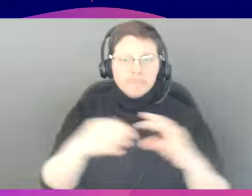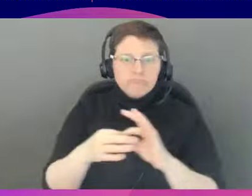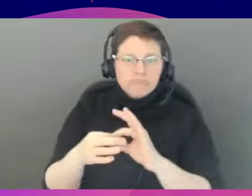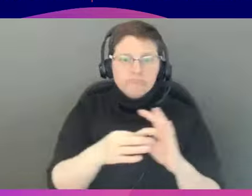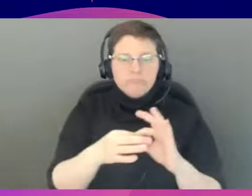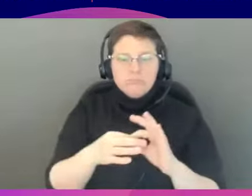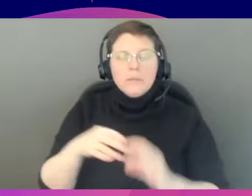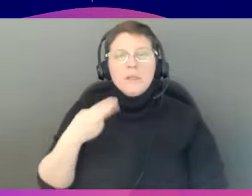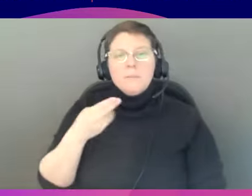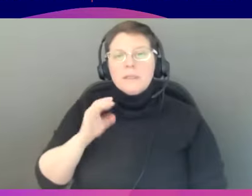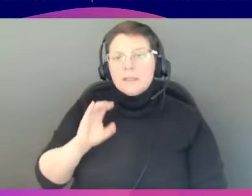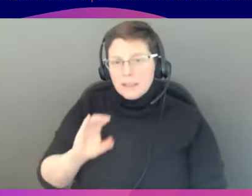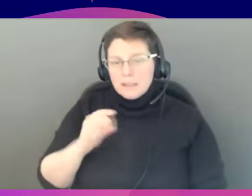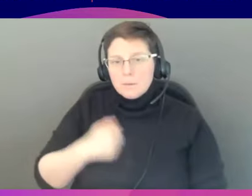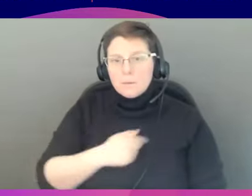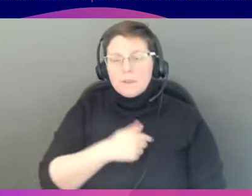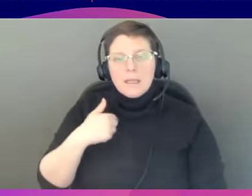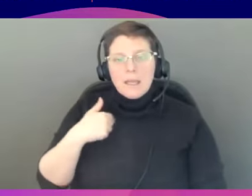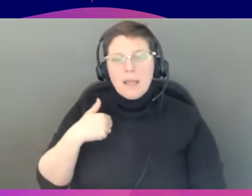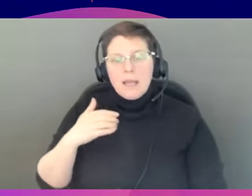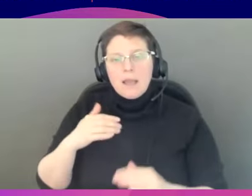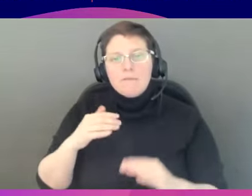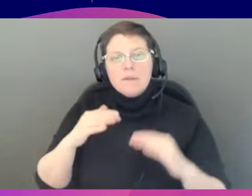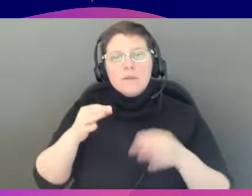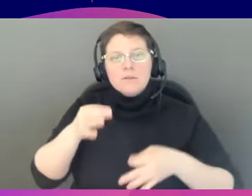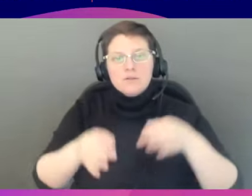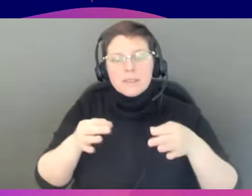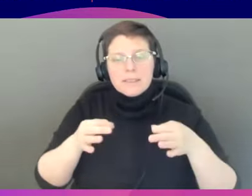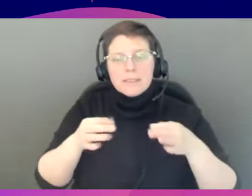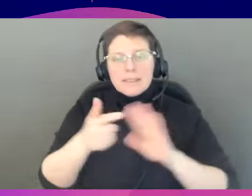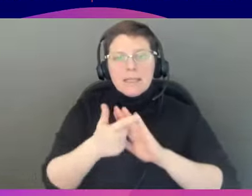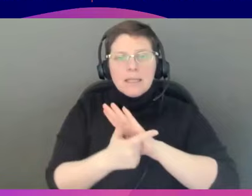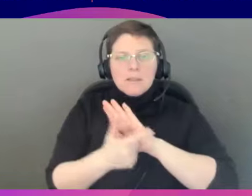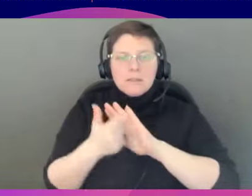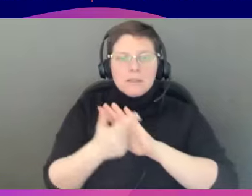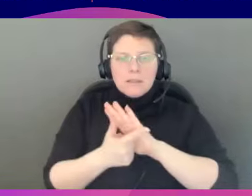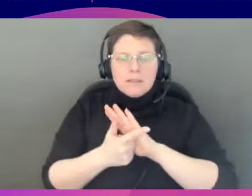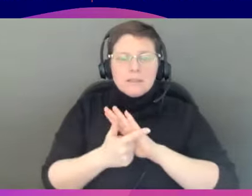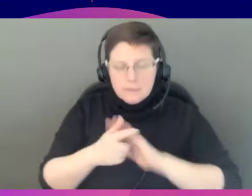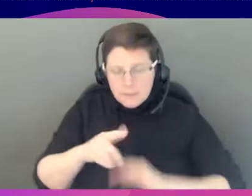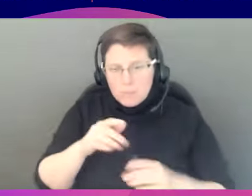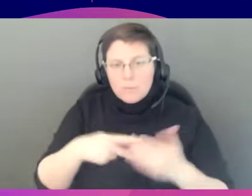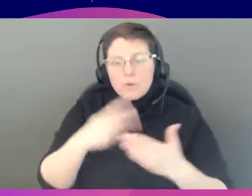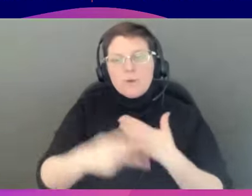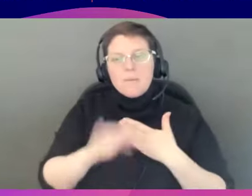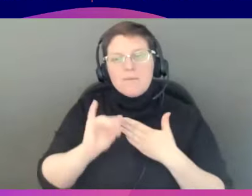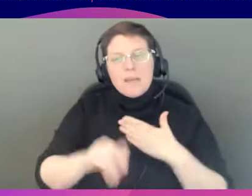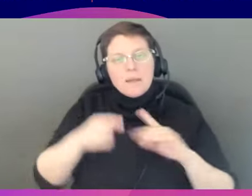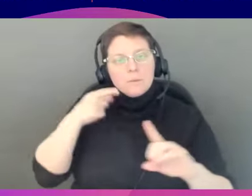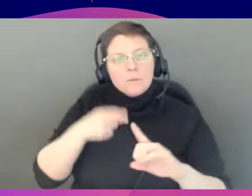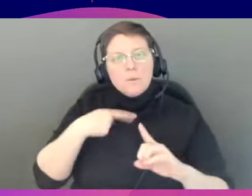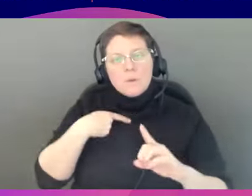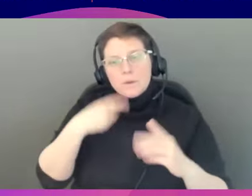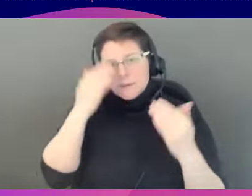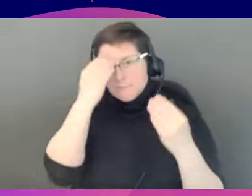Humane Canada, we have the Justice and Legislative Affairs program, which works to raise awareness about the violence link